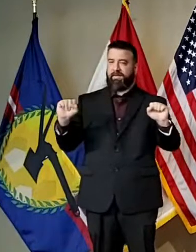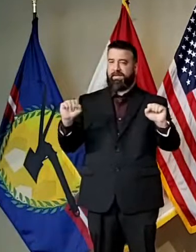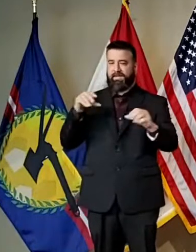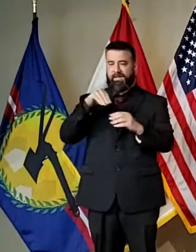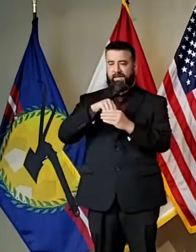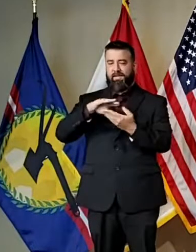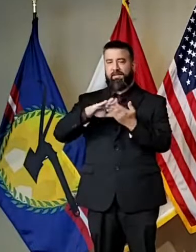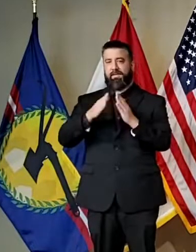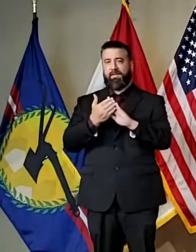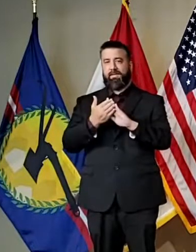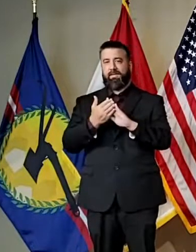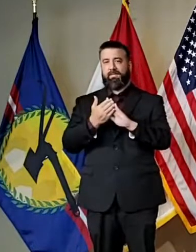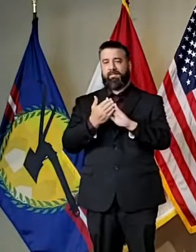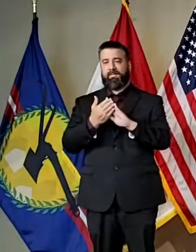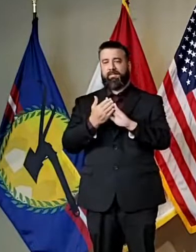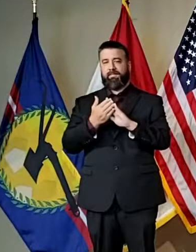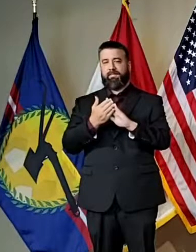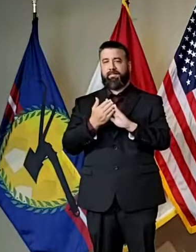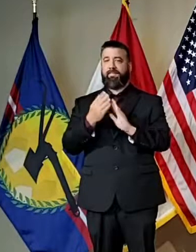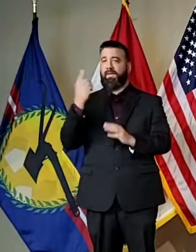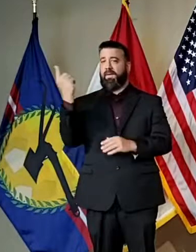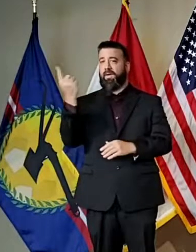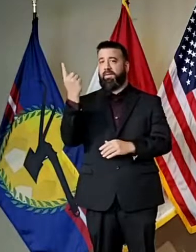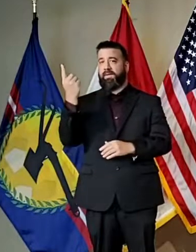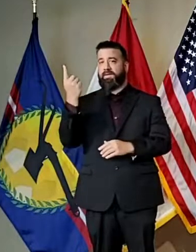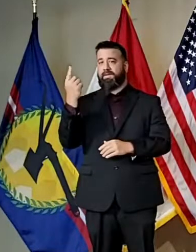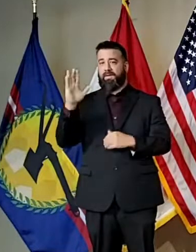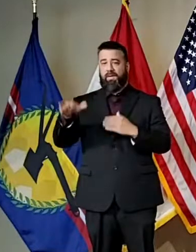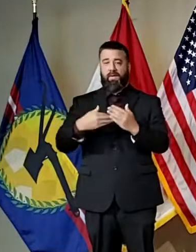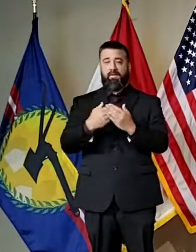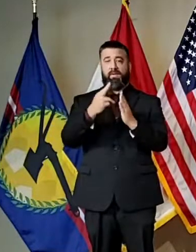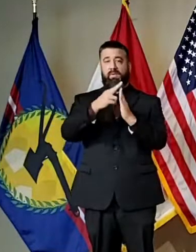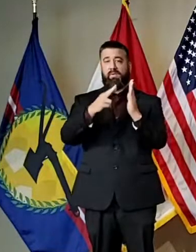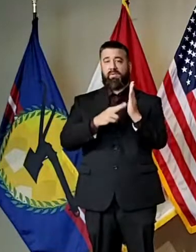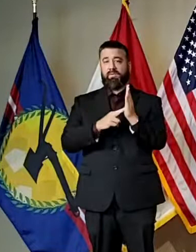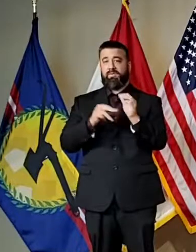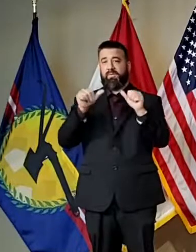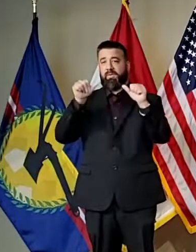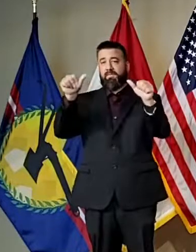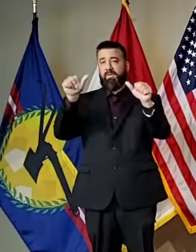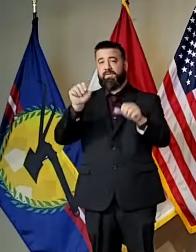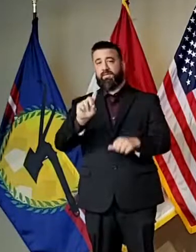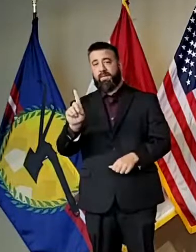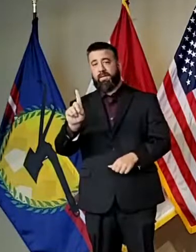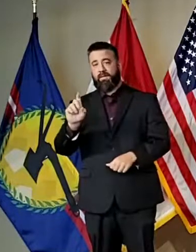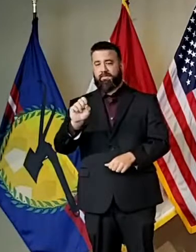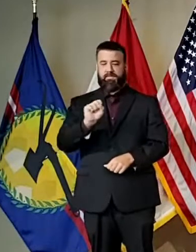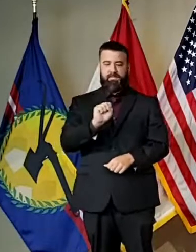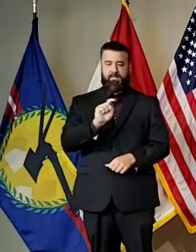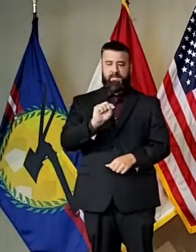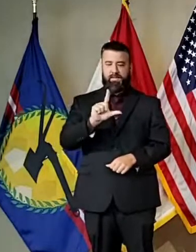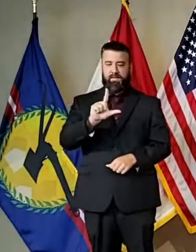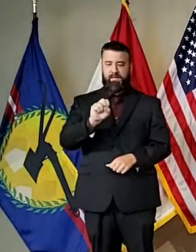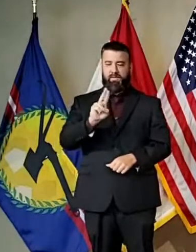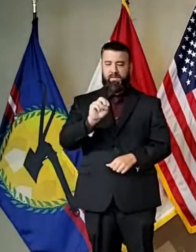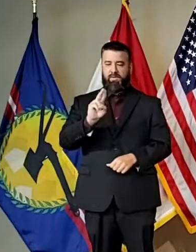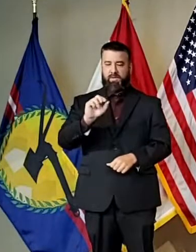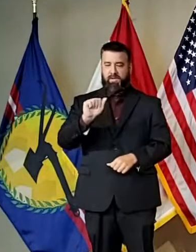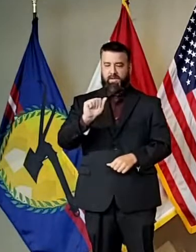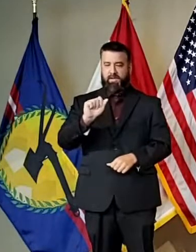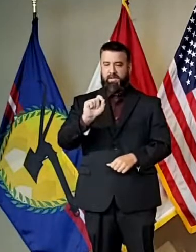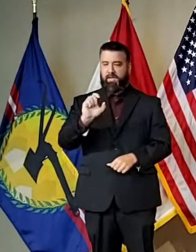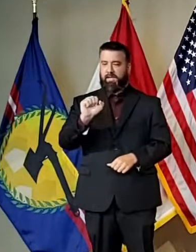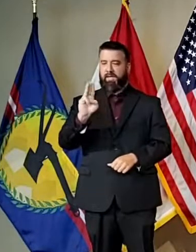our community. As always, our latest guidelines on youth sports are posted at stlcorona.com, and they've been posted this